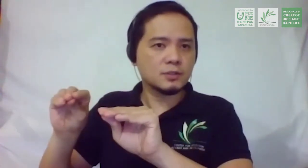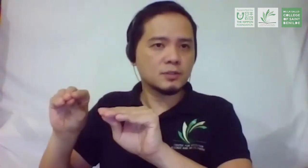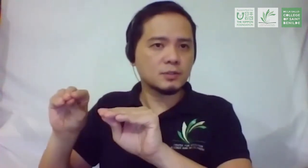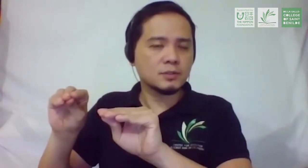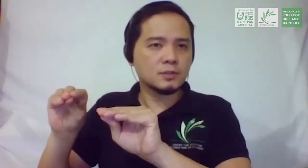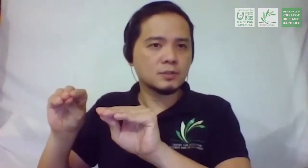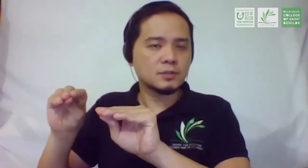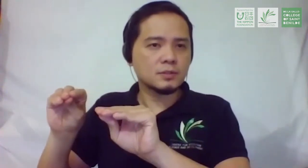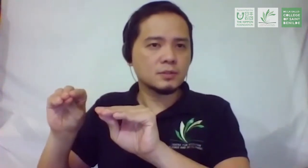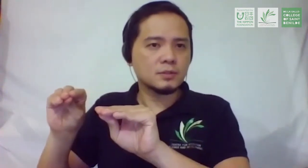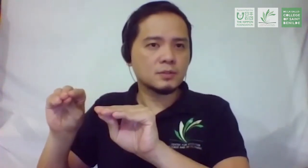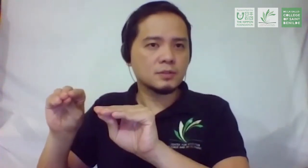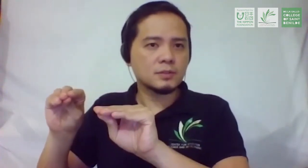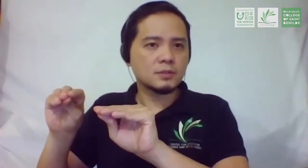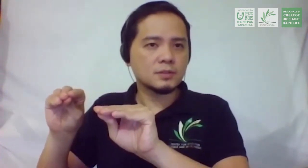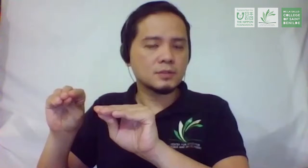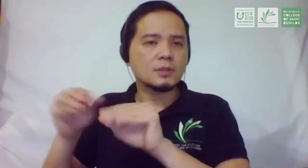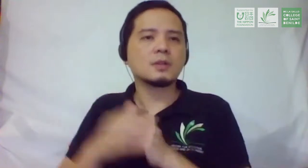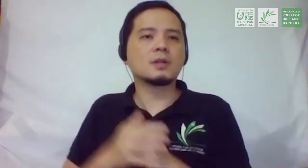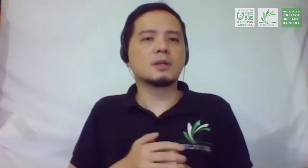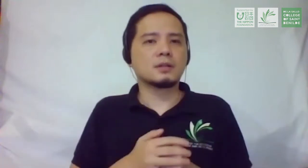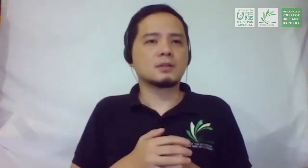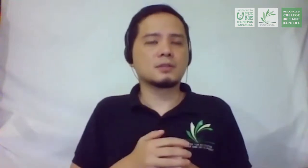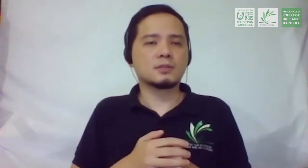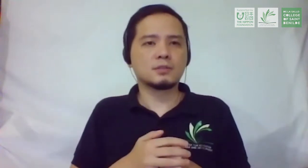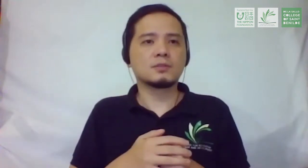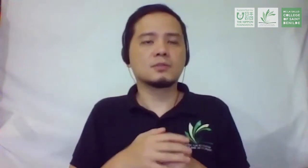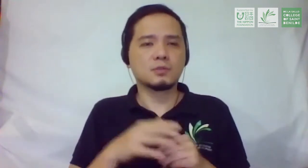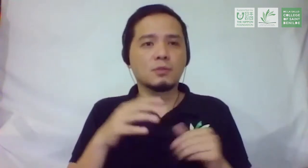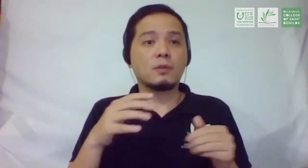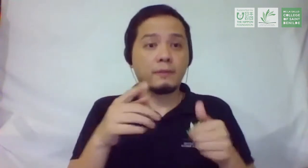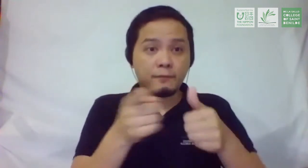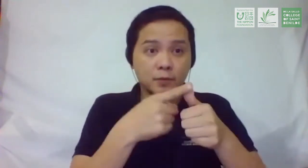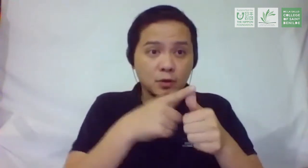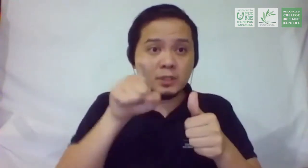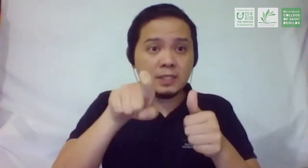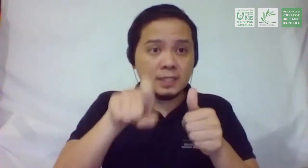What you need to develop is what we call a lesson plan.